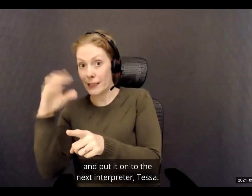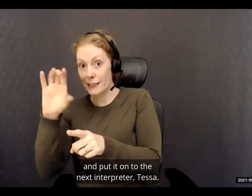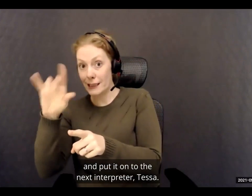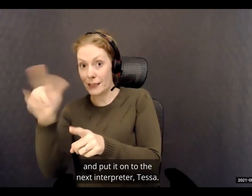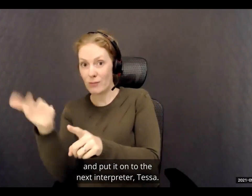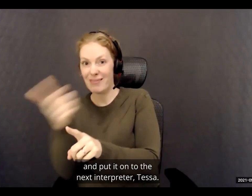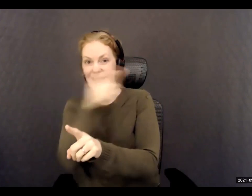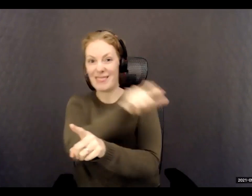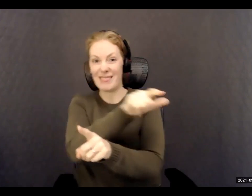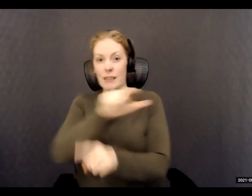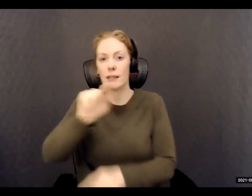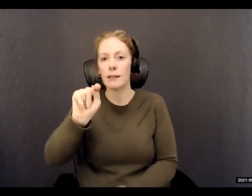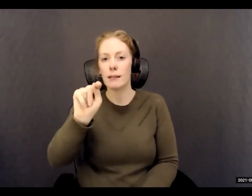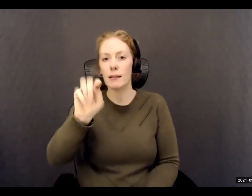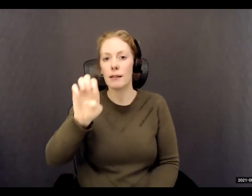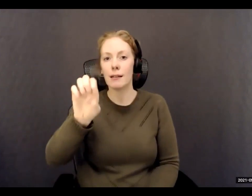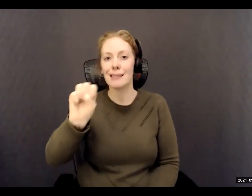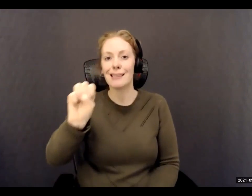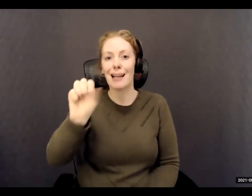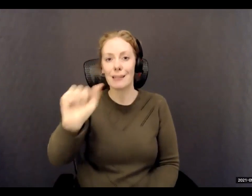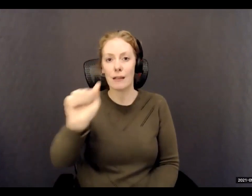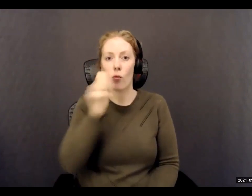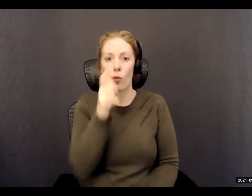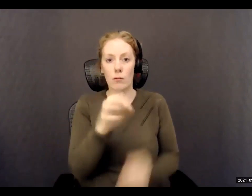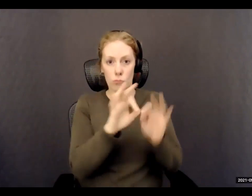interpreter, Tessa.